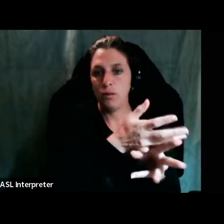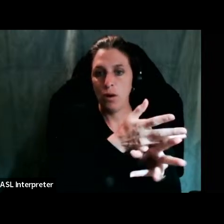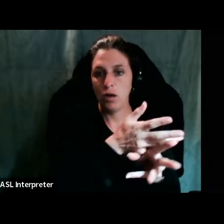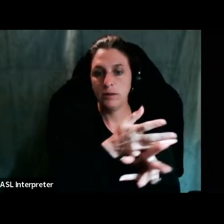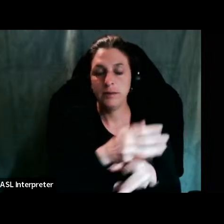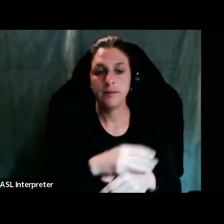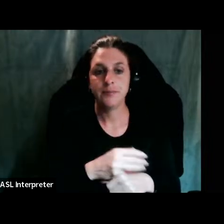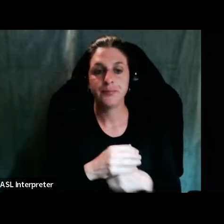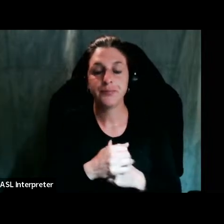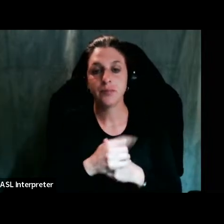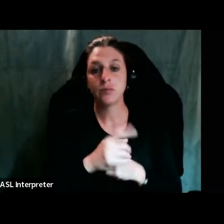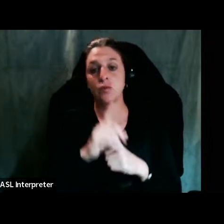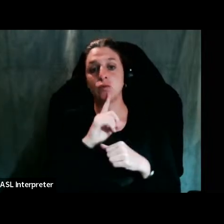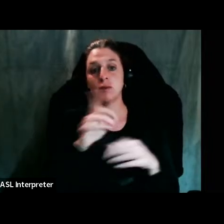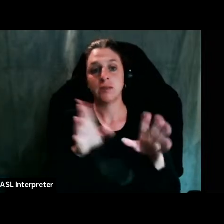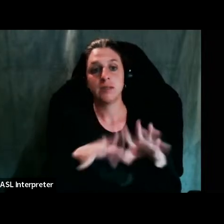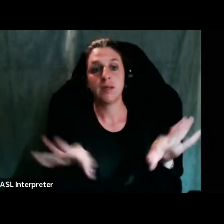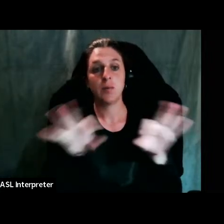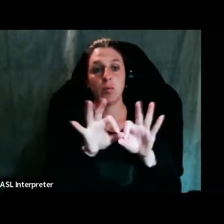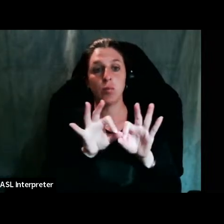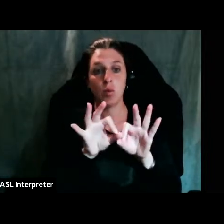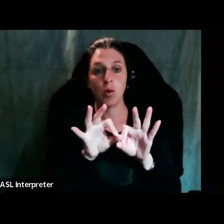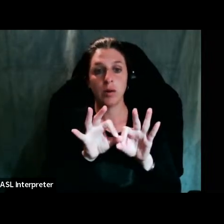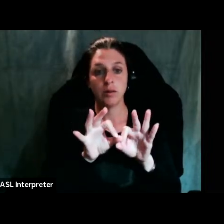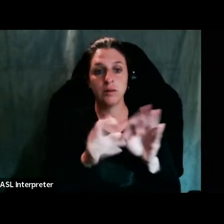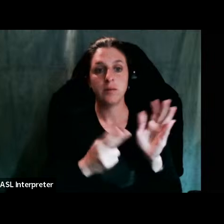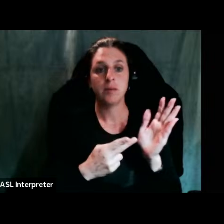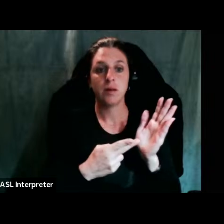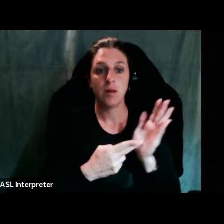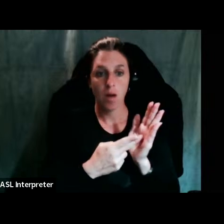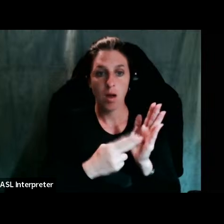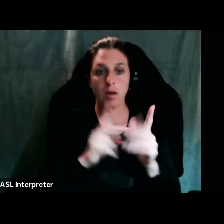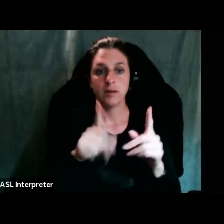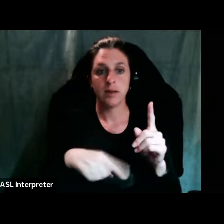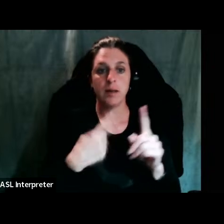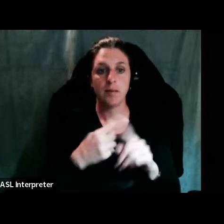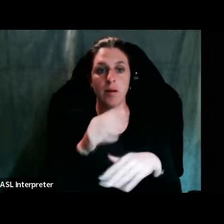And it's important to be honest about all of those causes.